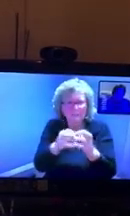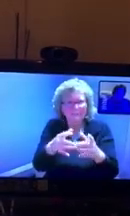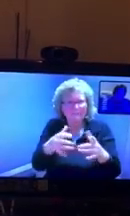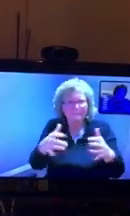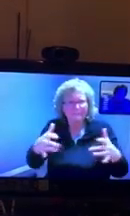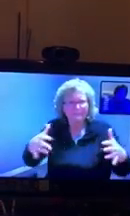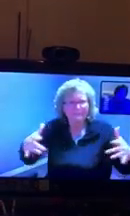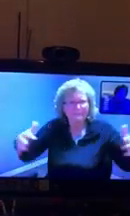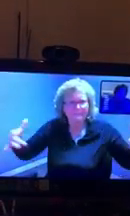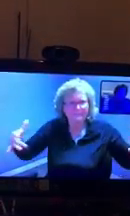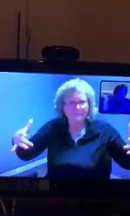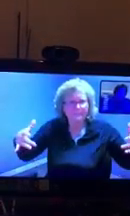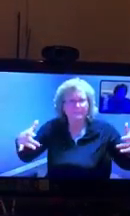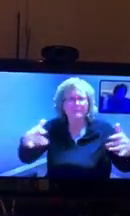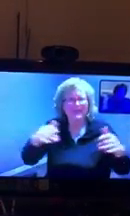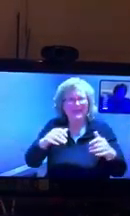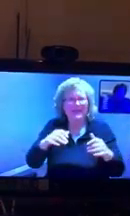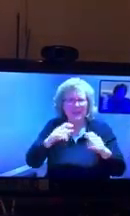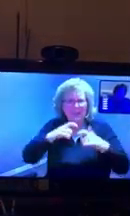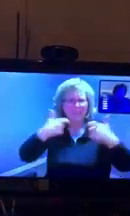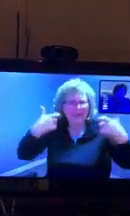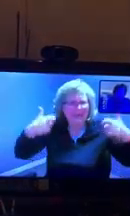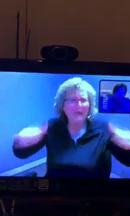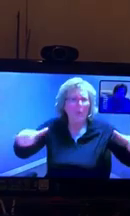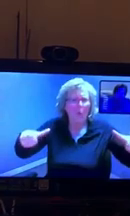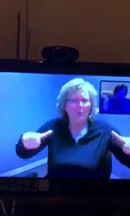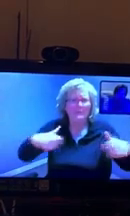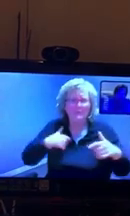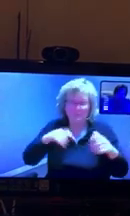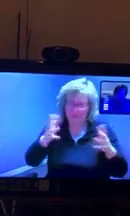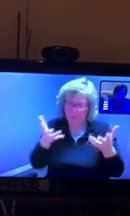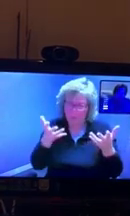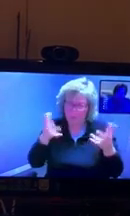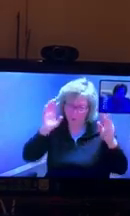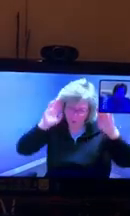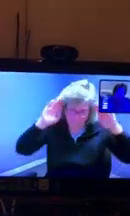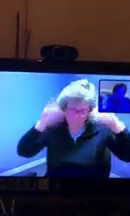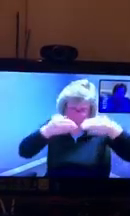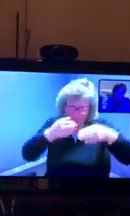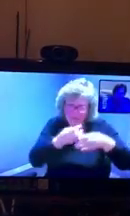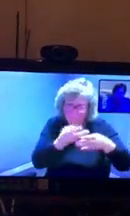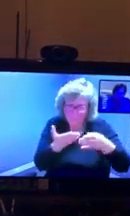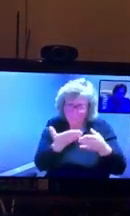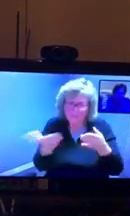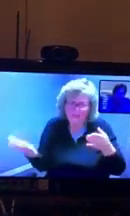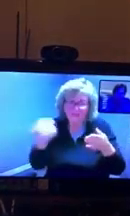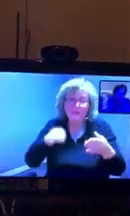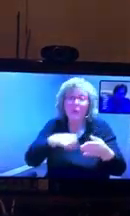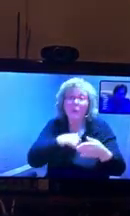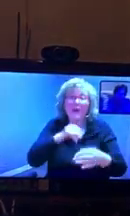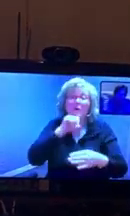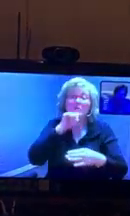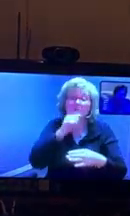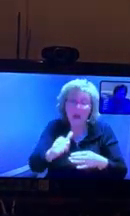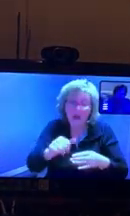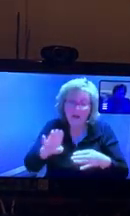focus for just a moment on a couple of things as I tell you that we are not a business, not an investment. We